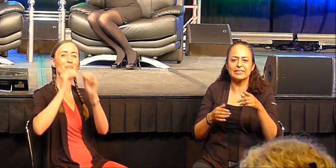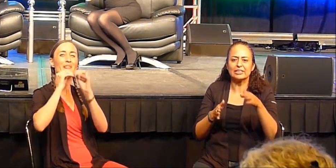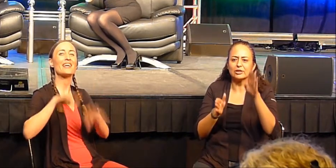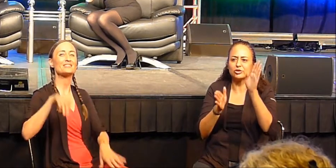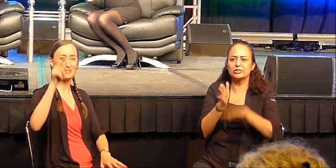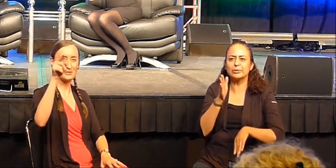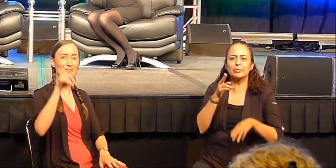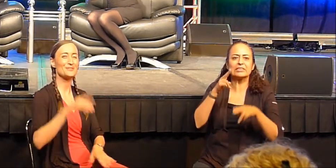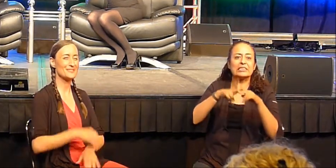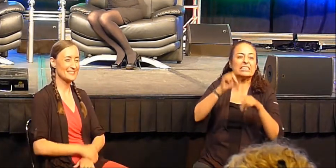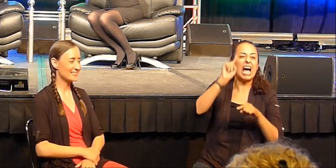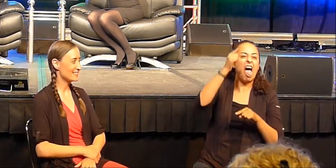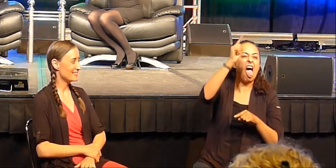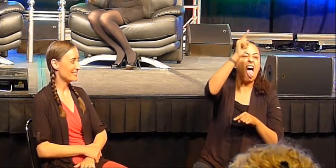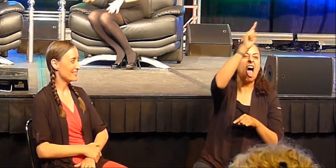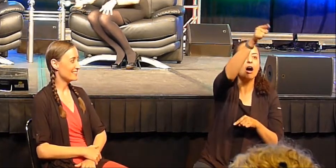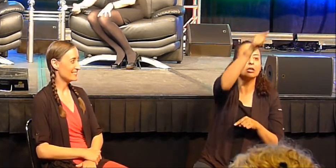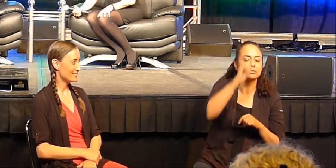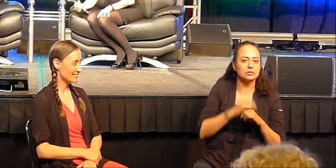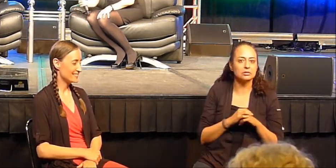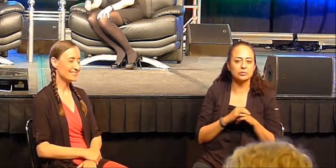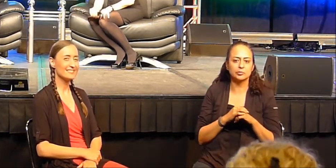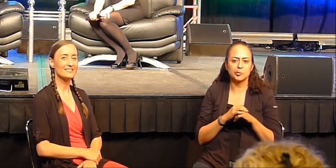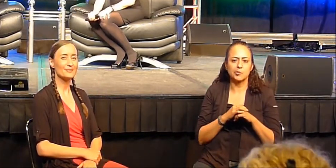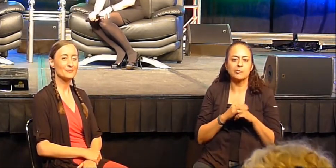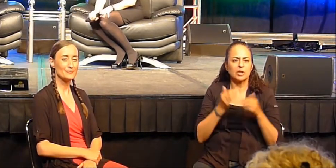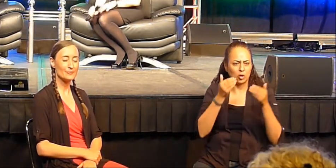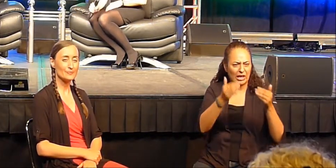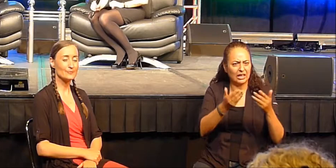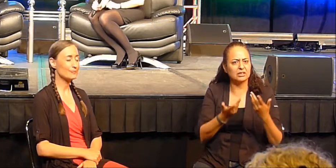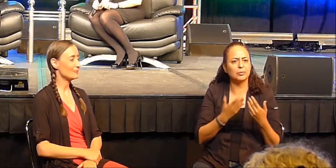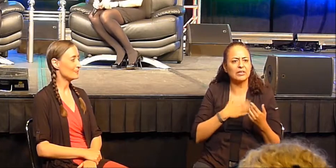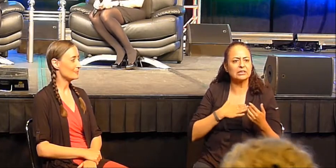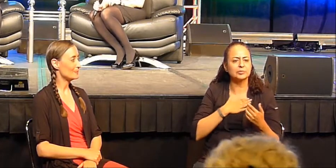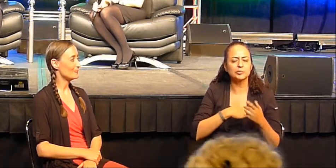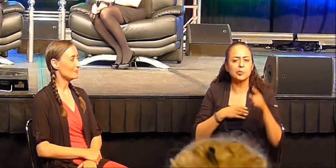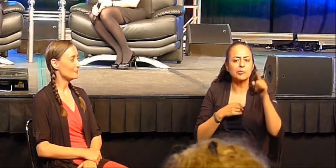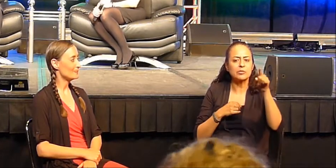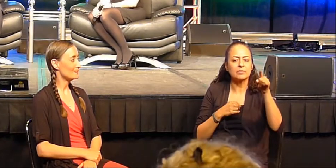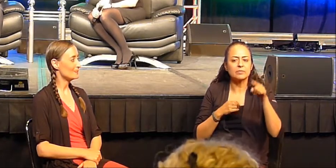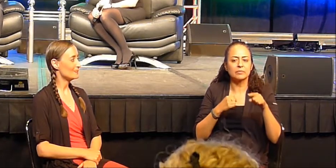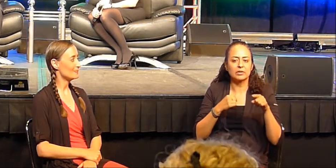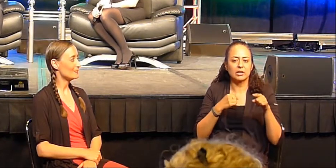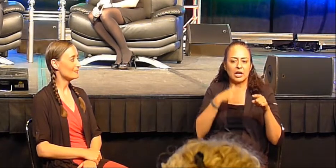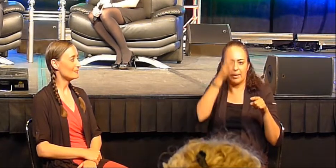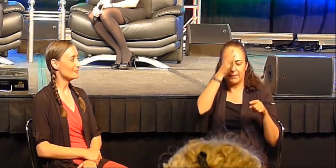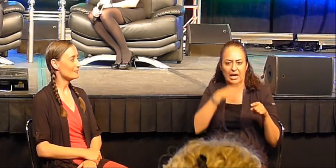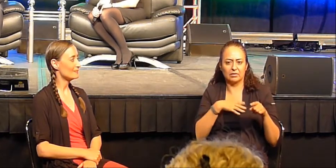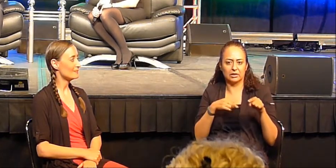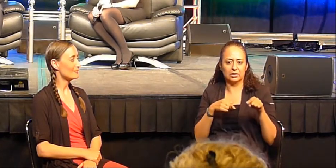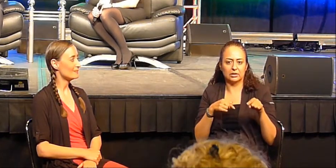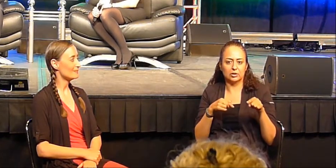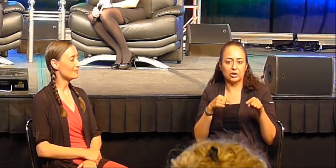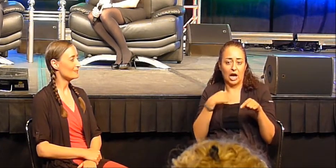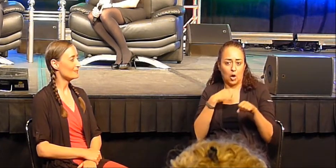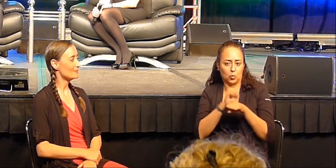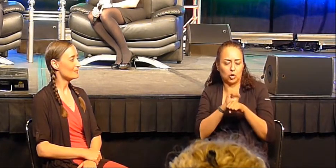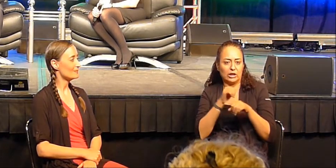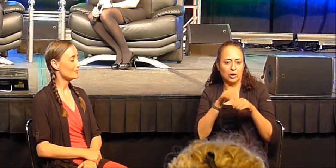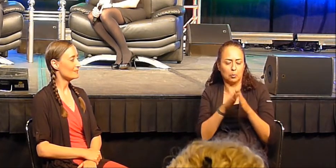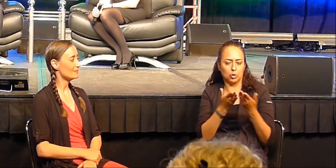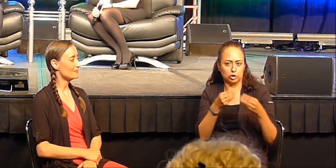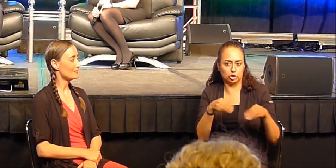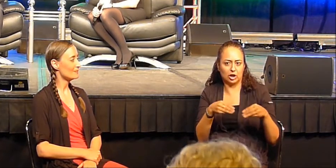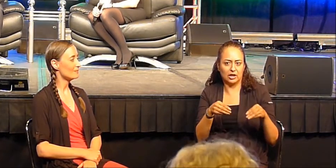you. Way up there. Okay, hi, go ahead. Go ahead. I work at a bookstore, and I highly recommend your book